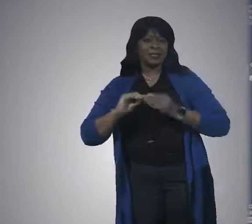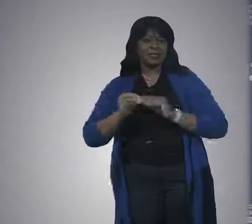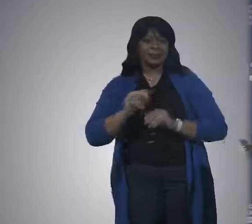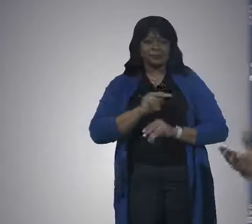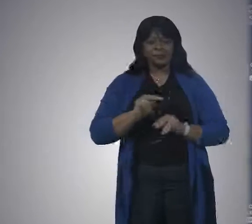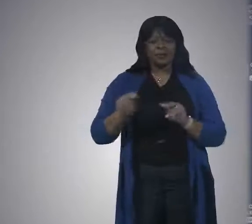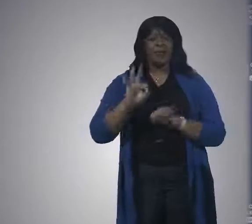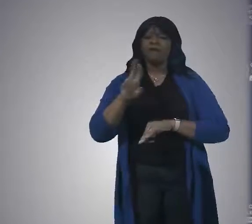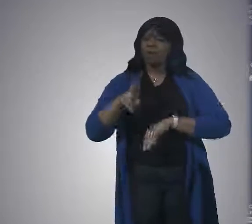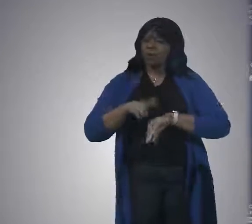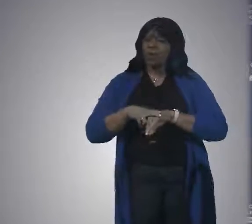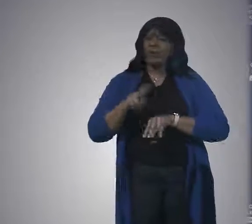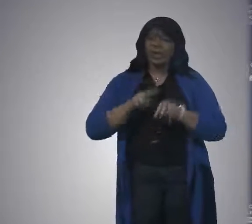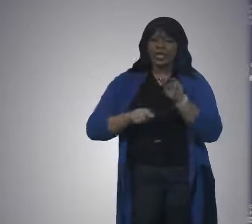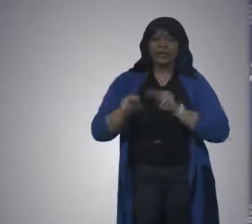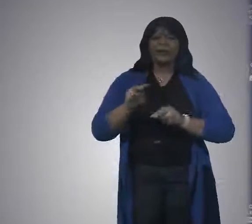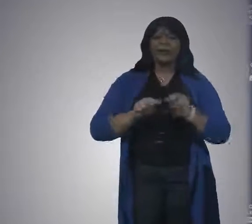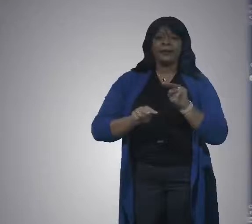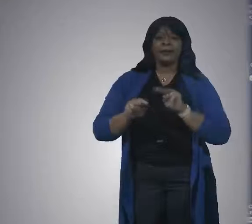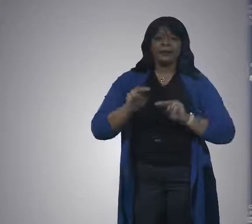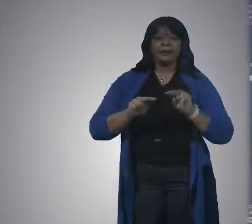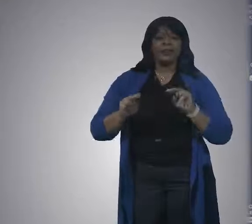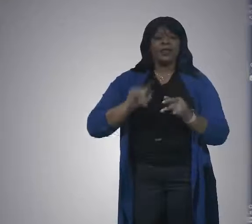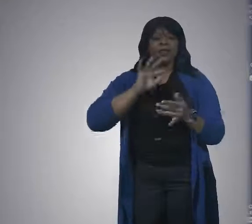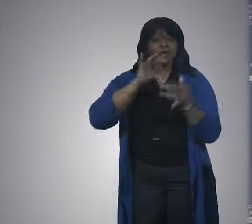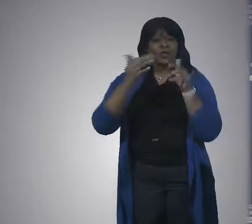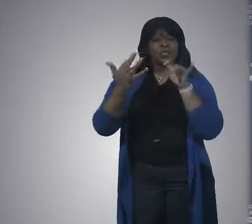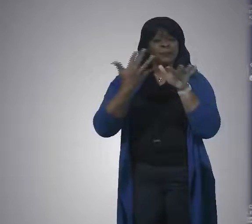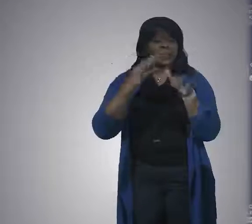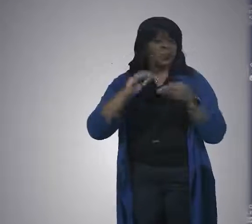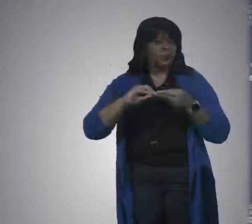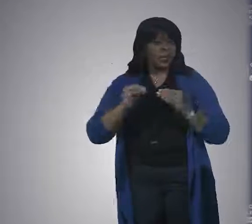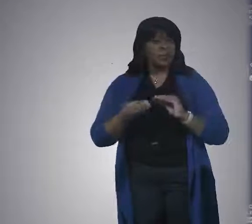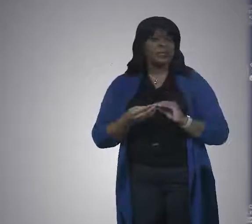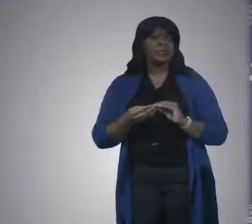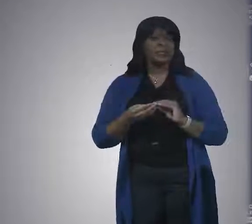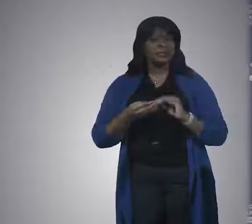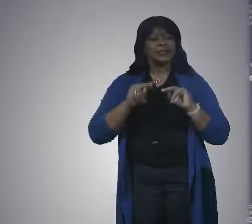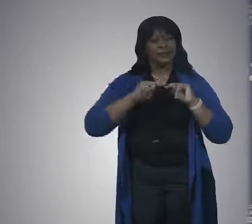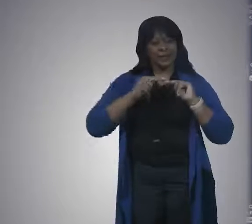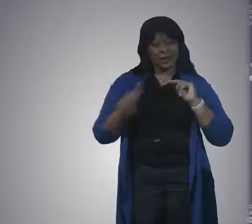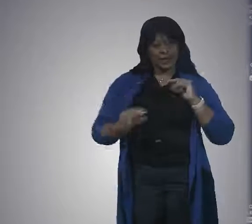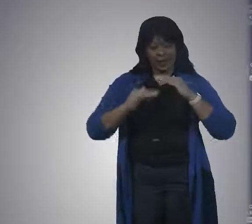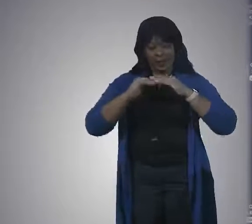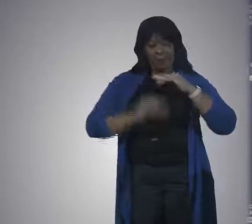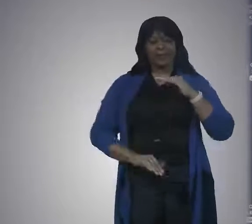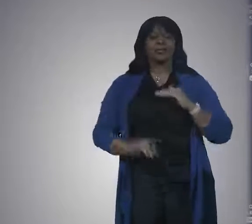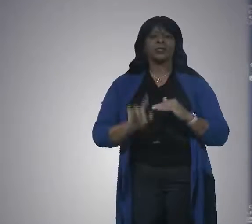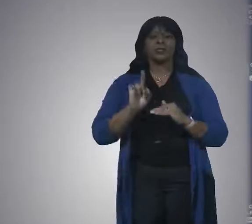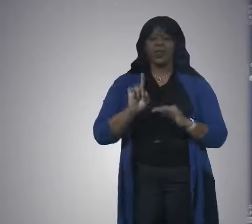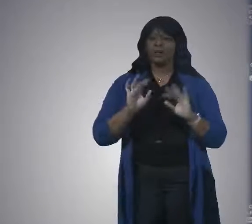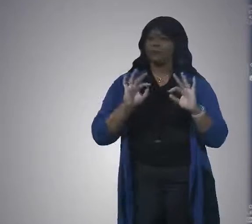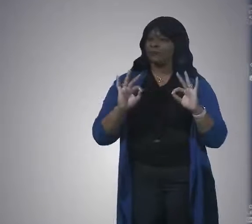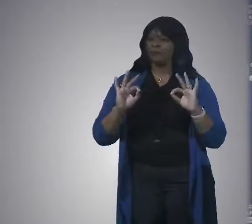Of course, the transmission rate is down below 1, which is great. It's